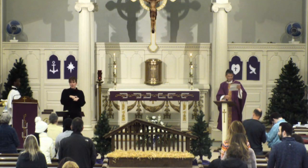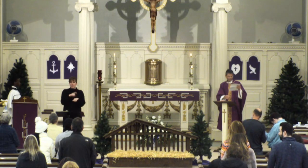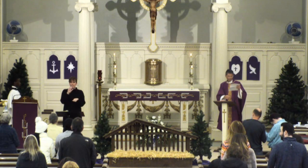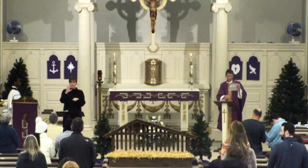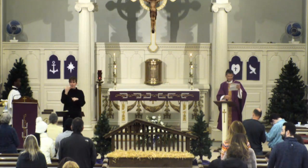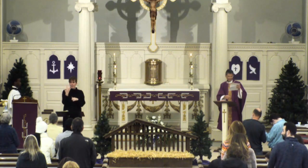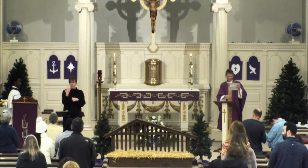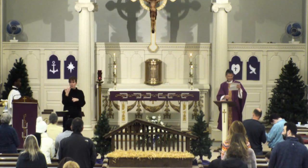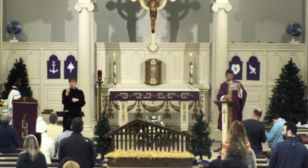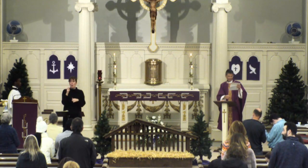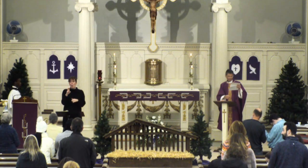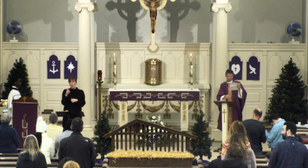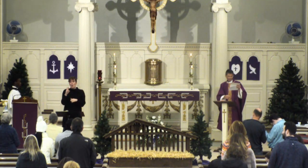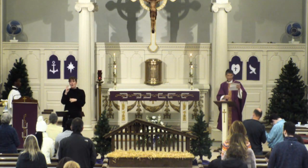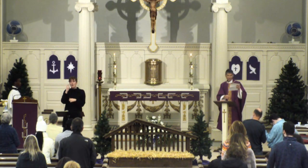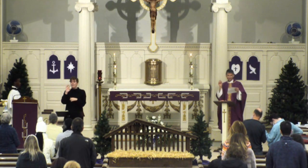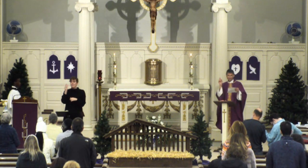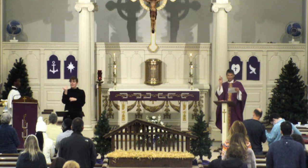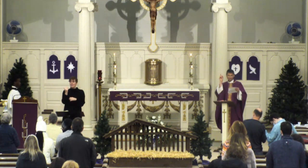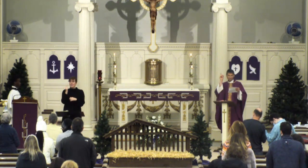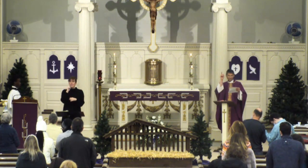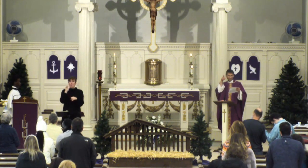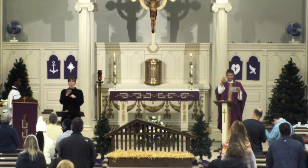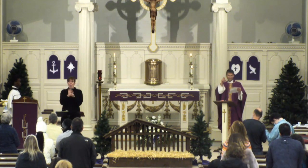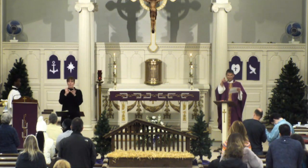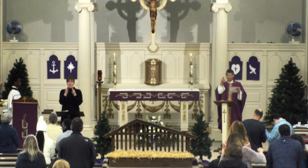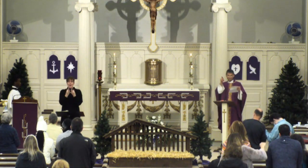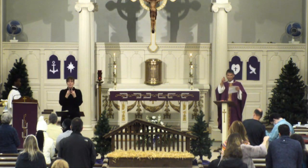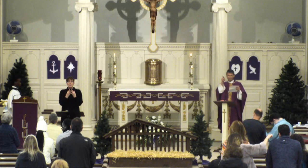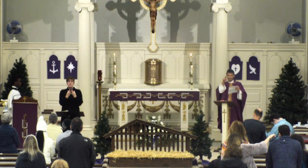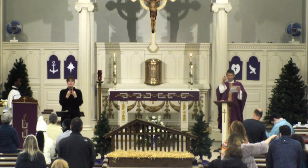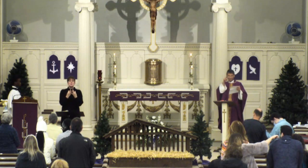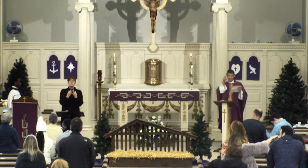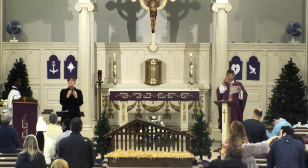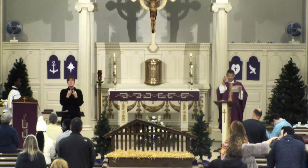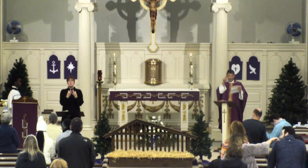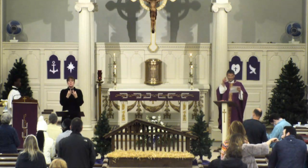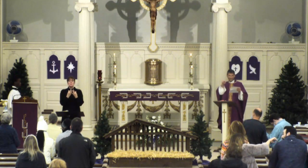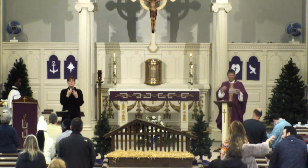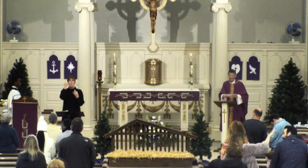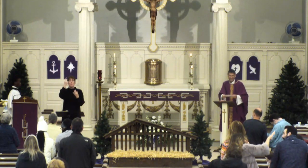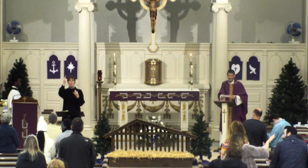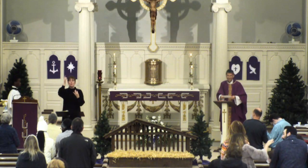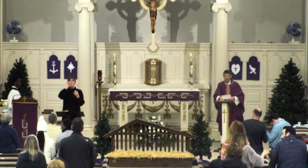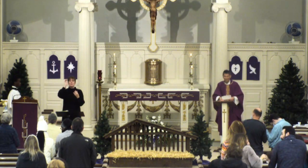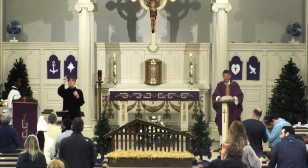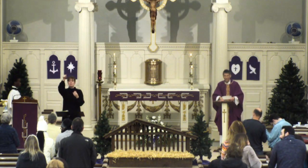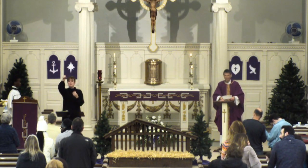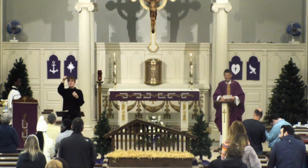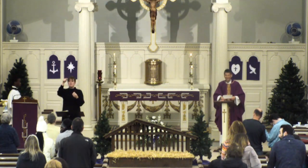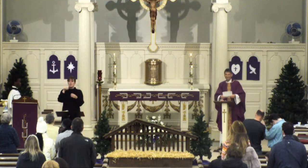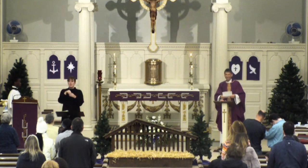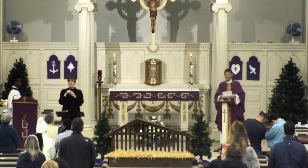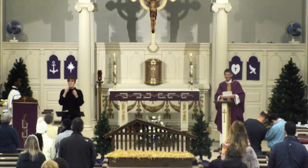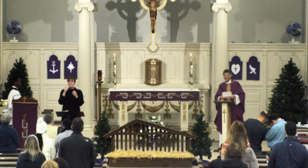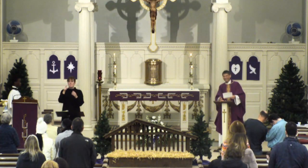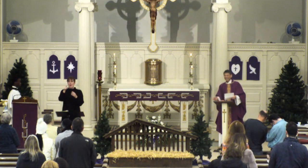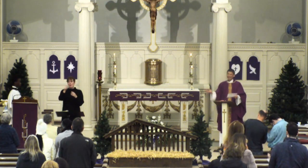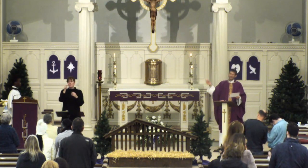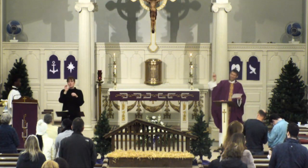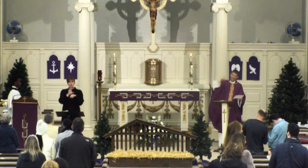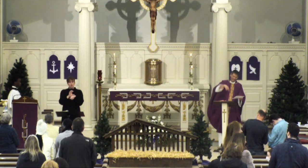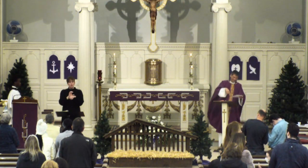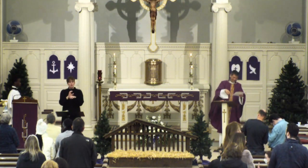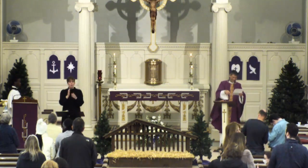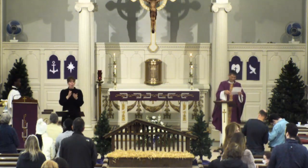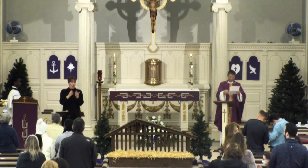or $15 per family. So somebody's going to be somewhere back there to offer you tickets on the way out if you'd